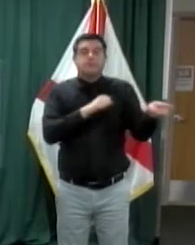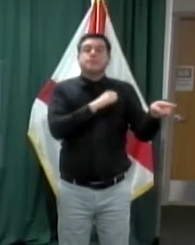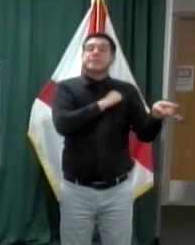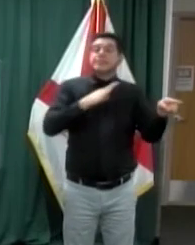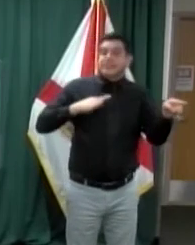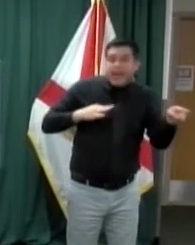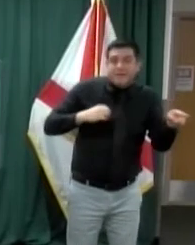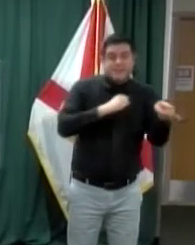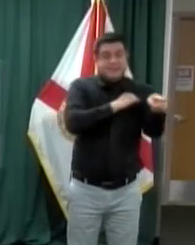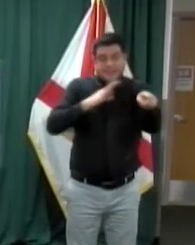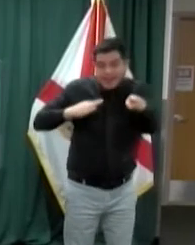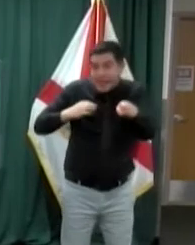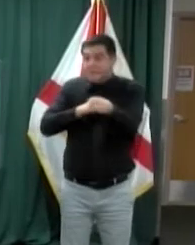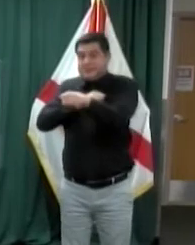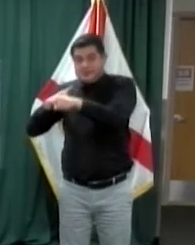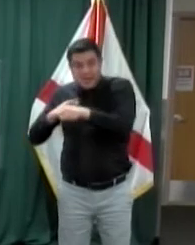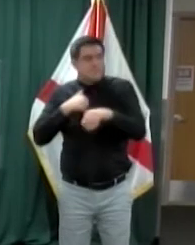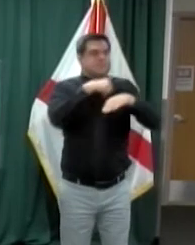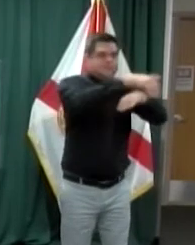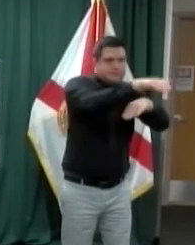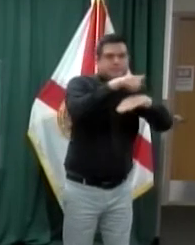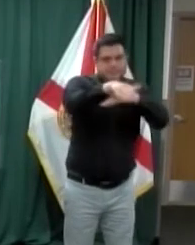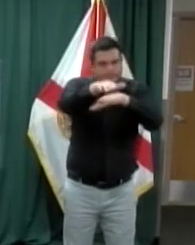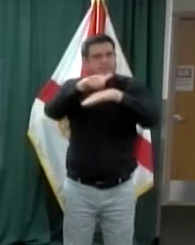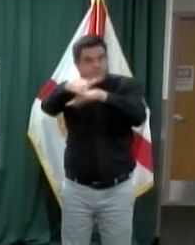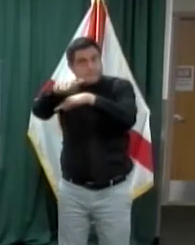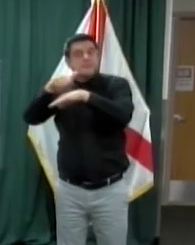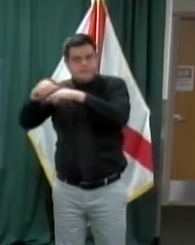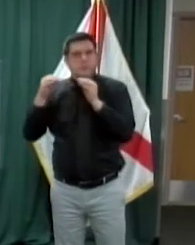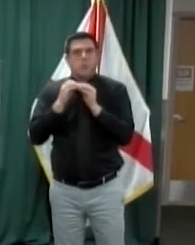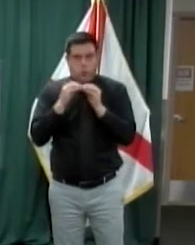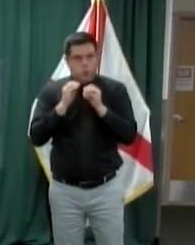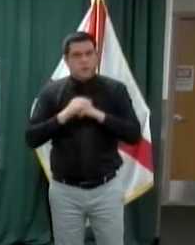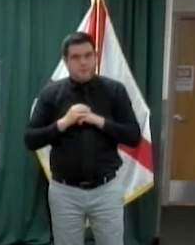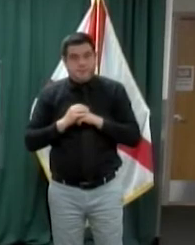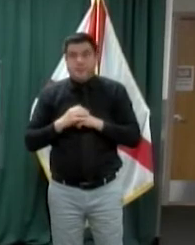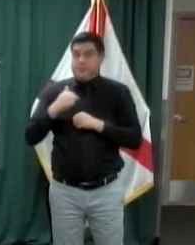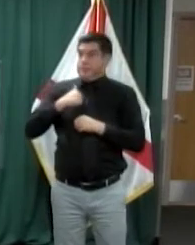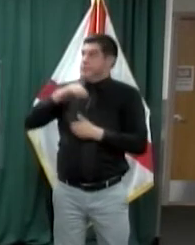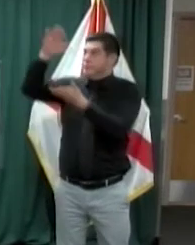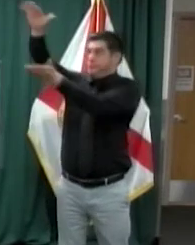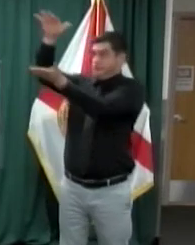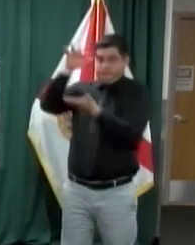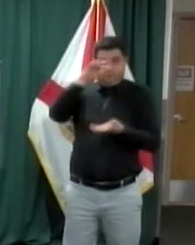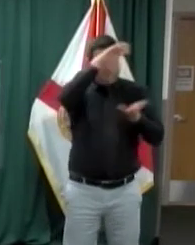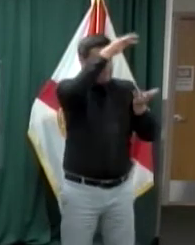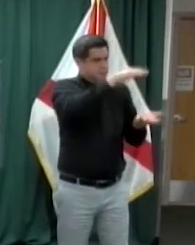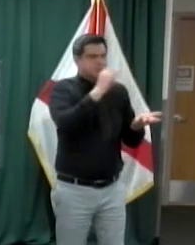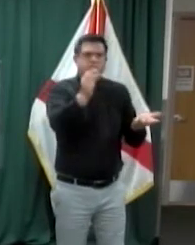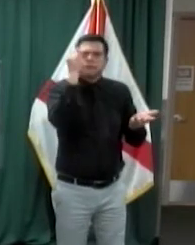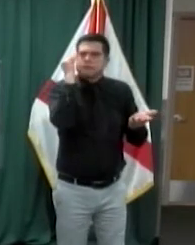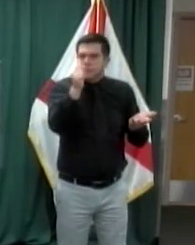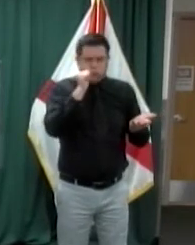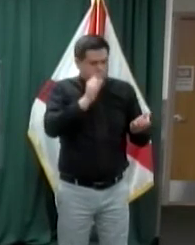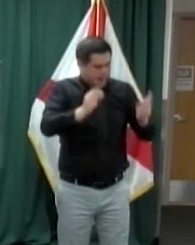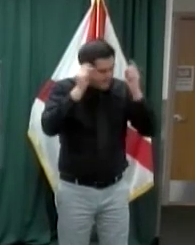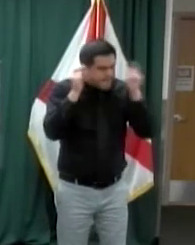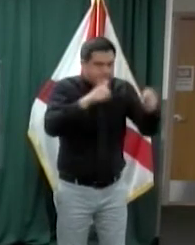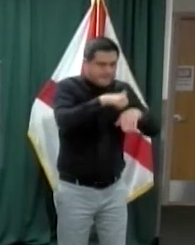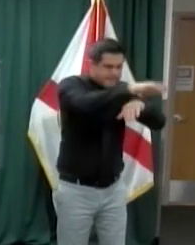protective equipment coming into our site and then being pushed out immediately to the assisted living facilities and in our